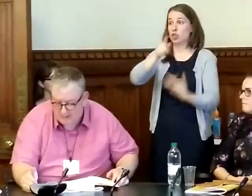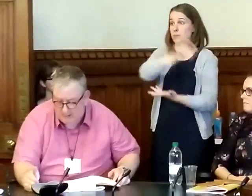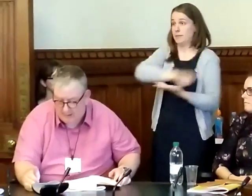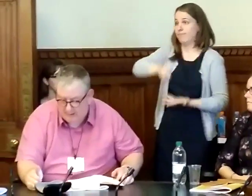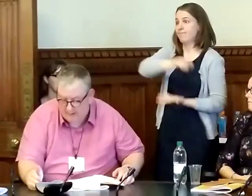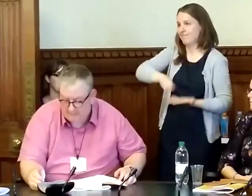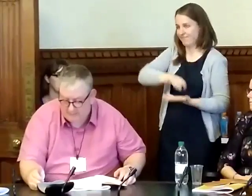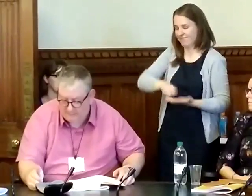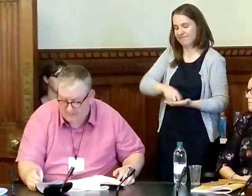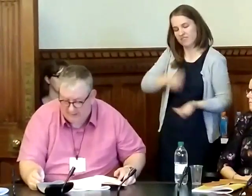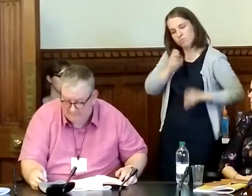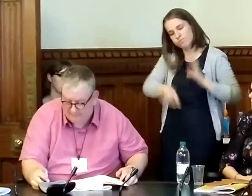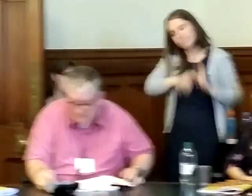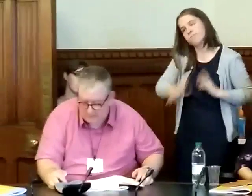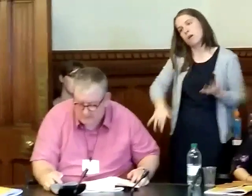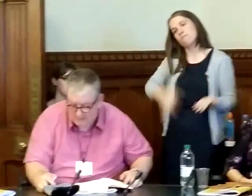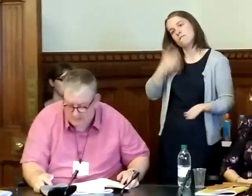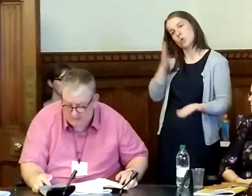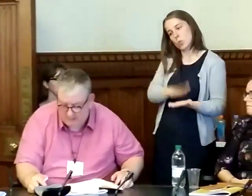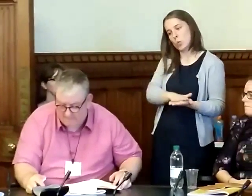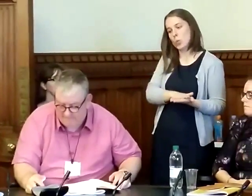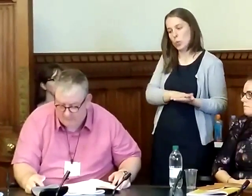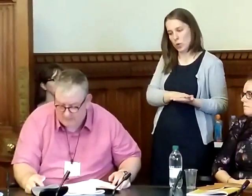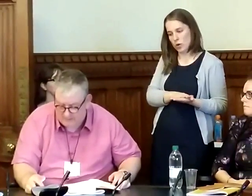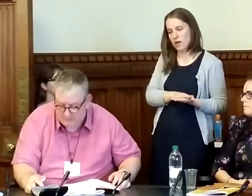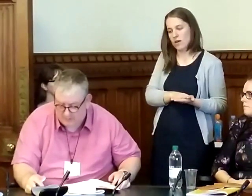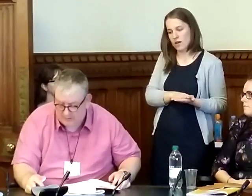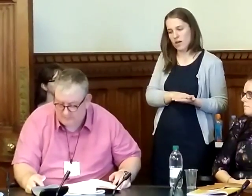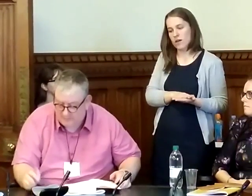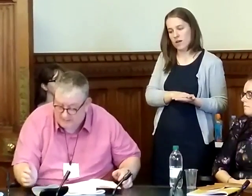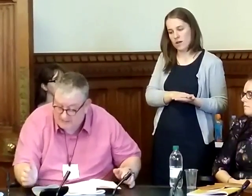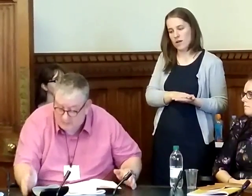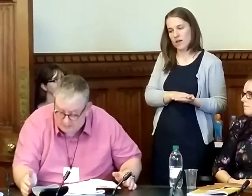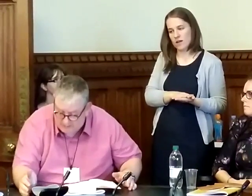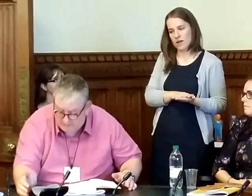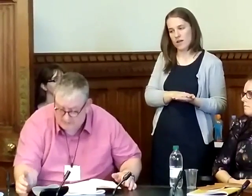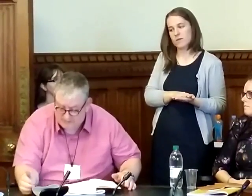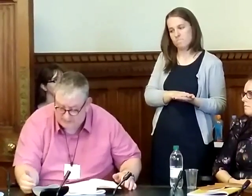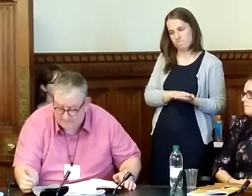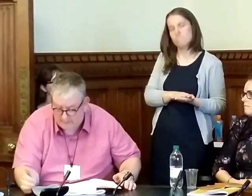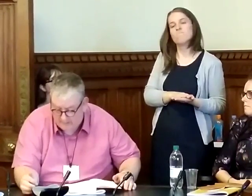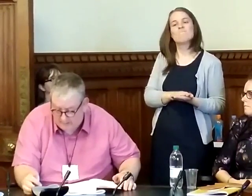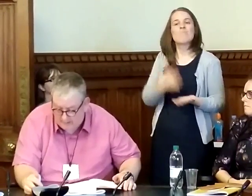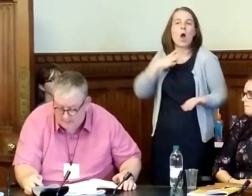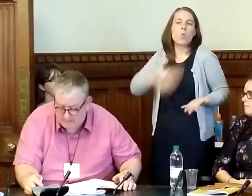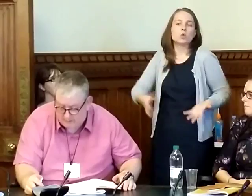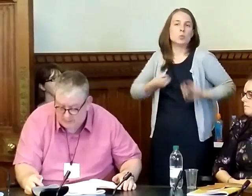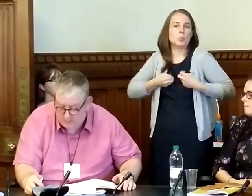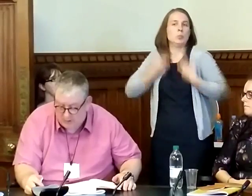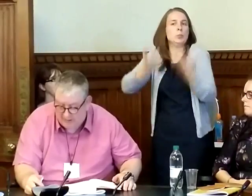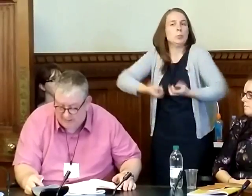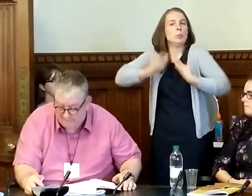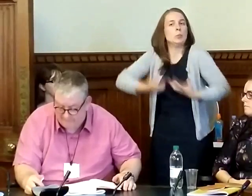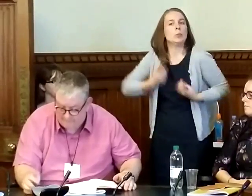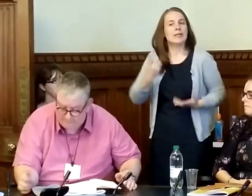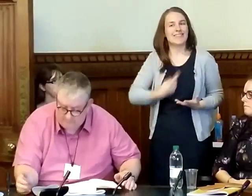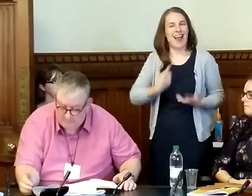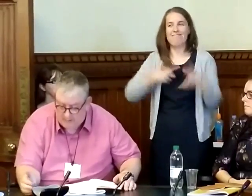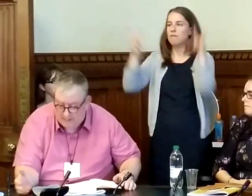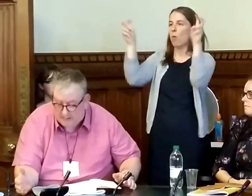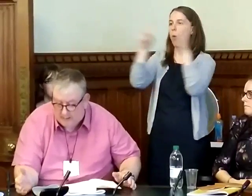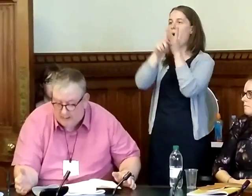this, just for the hell of it, because I felt it's easier to express myself. So it's called